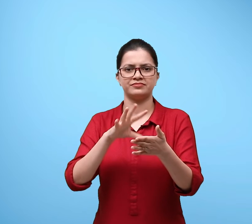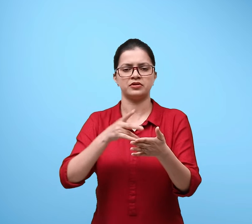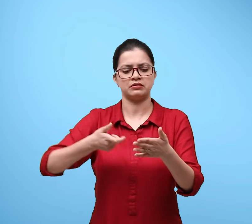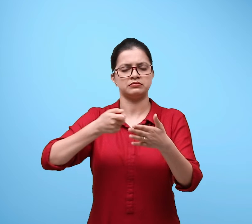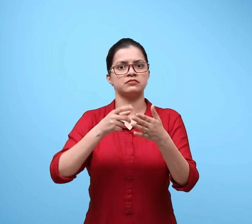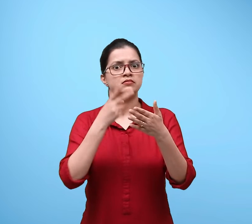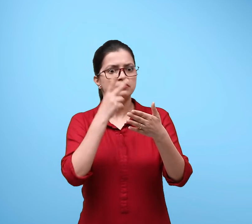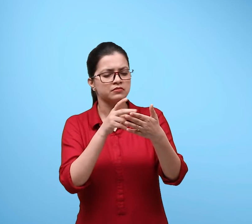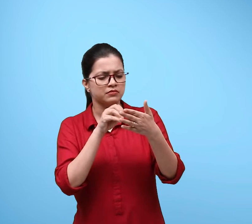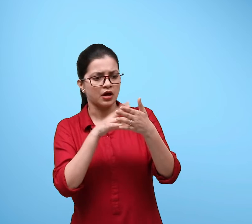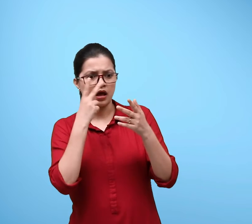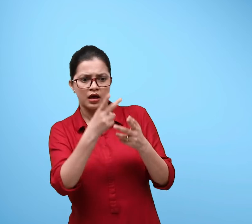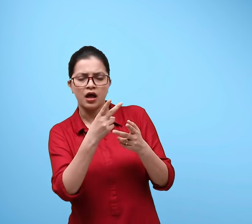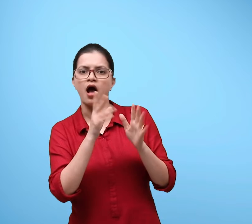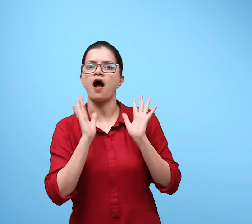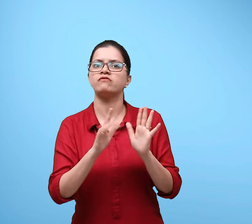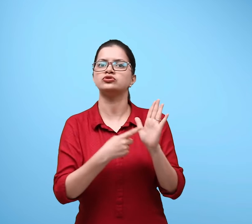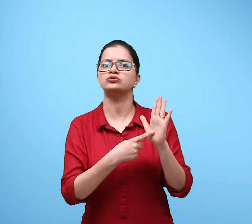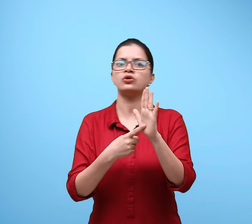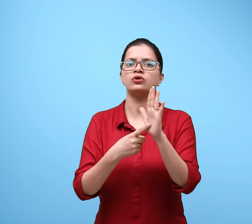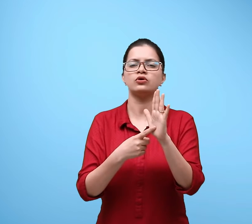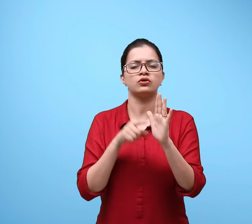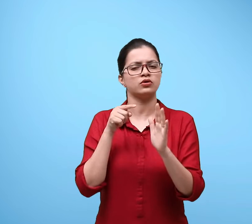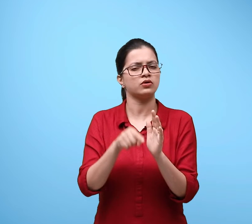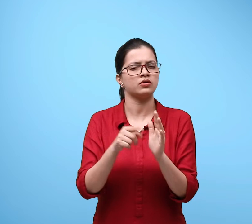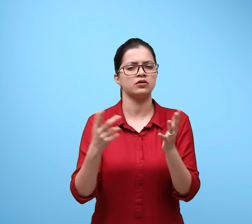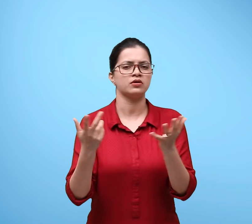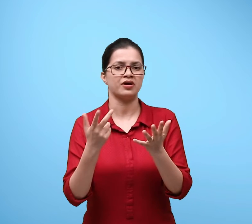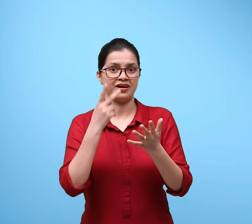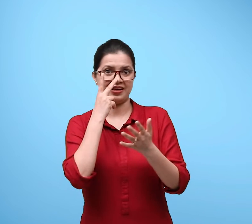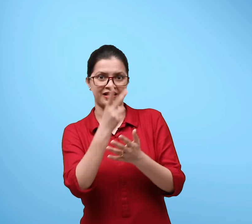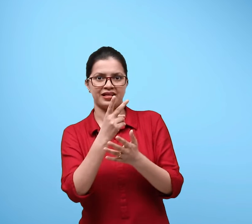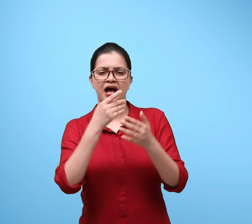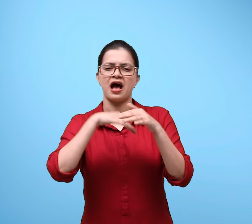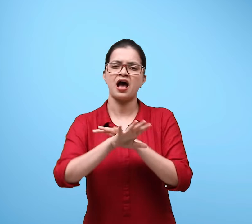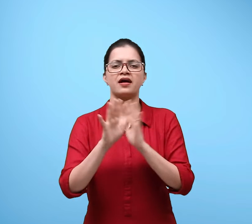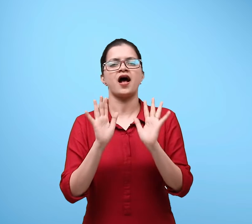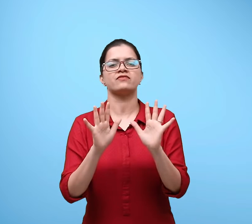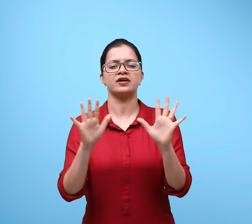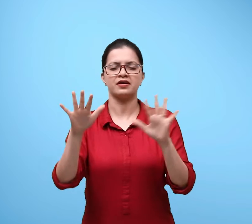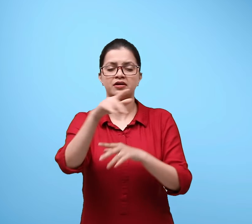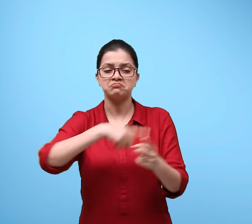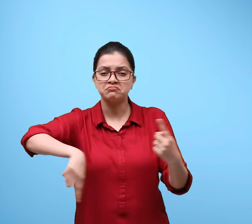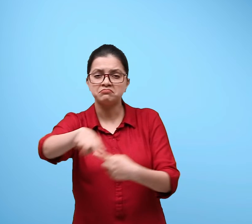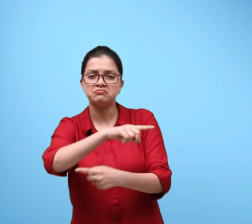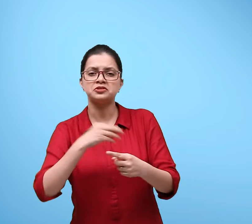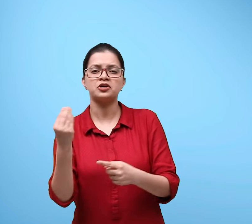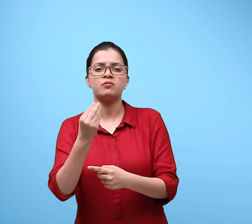Page 32. Look again towards the lighted bulb through that portion of the paper on which the oil has